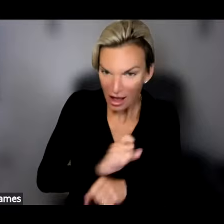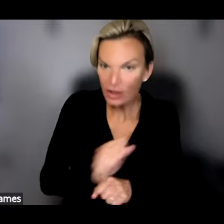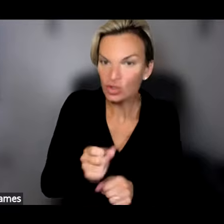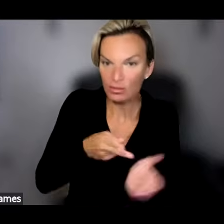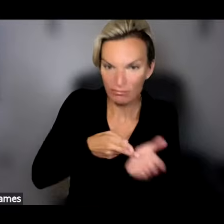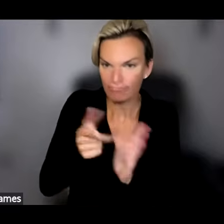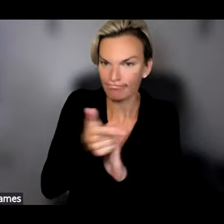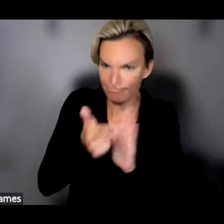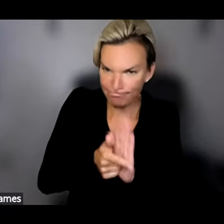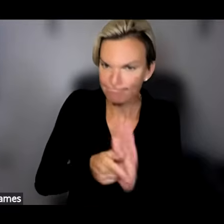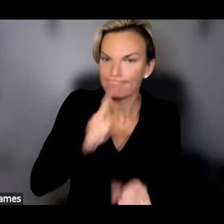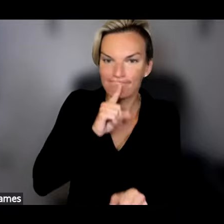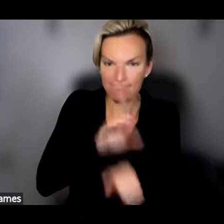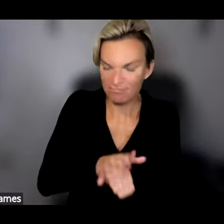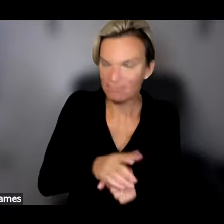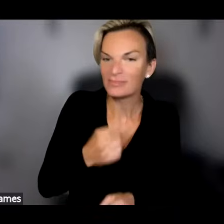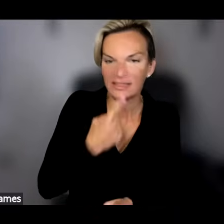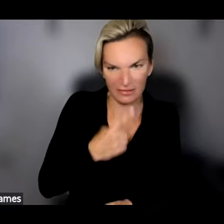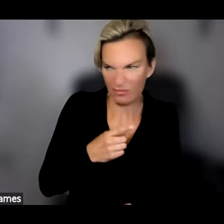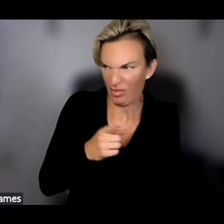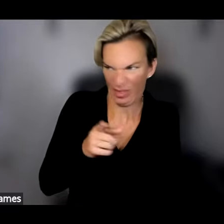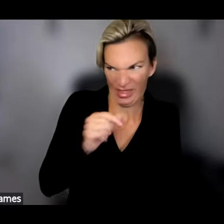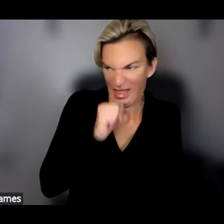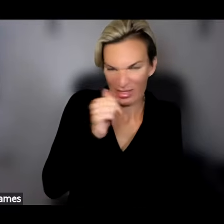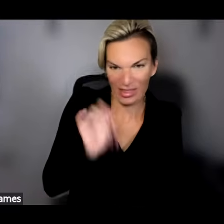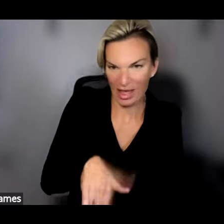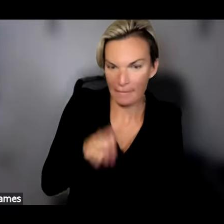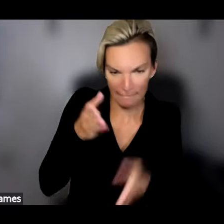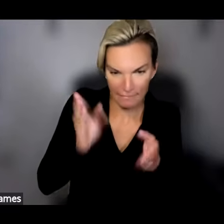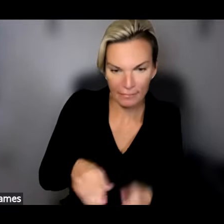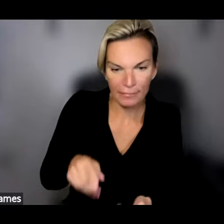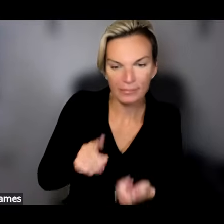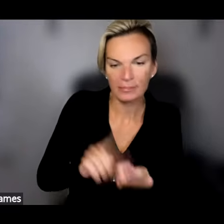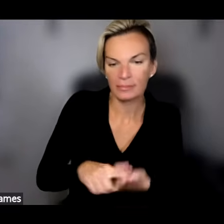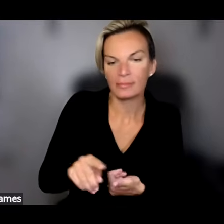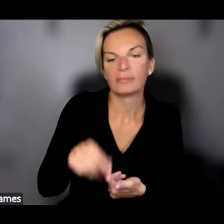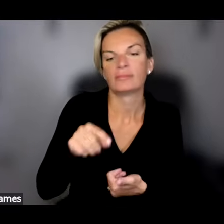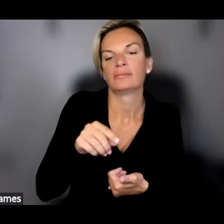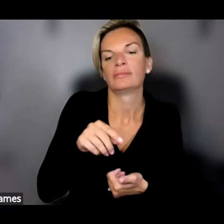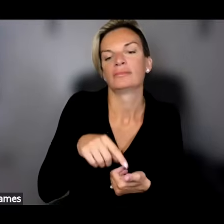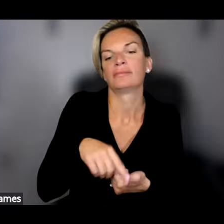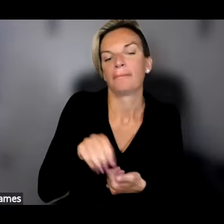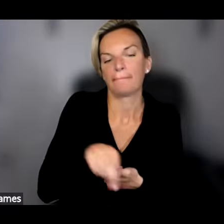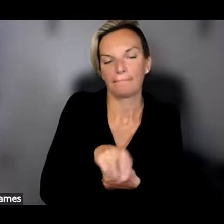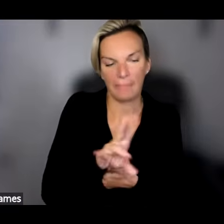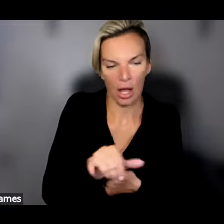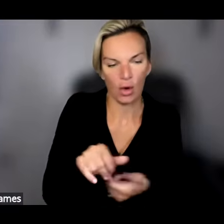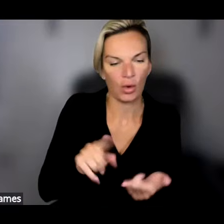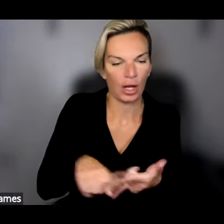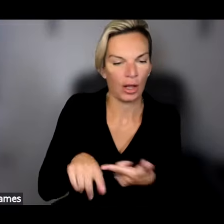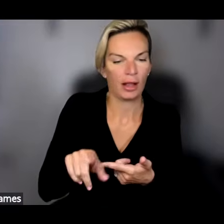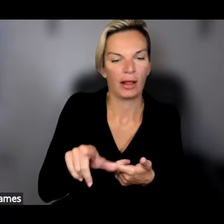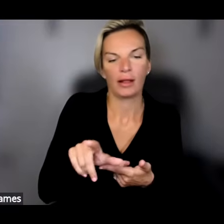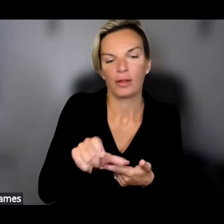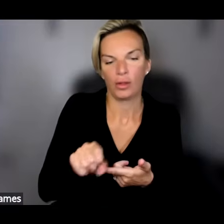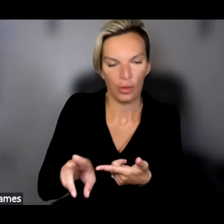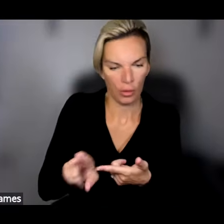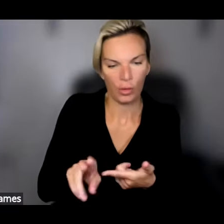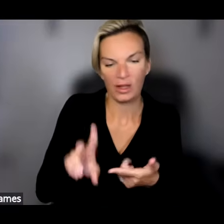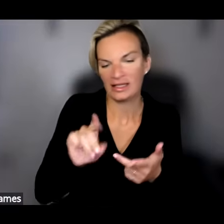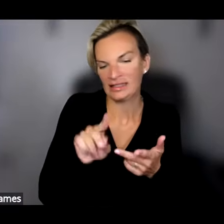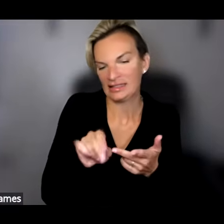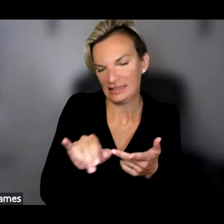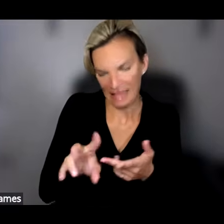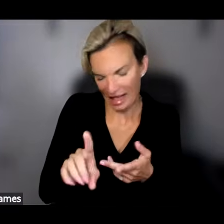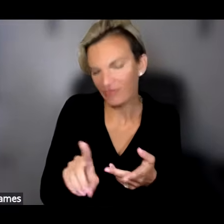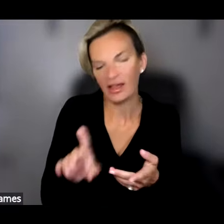Plexco. Moisio, Mary Lou Blomquist, Fox, and David Blomquist, she has no response. She doesn't deny